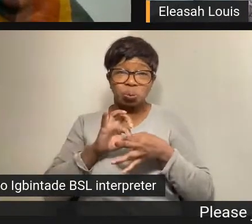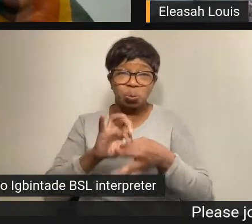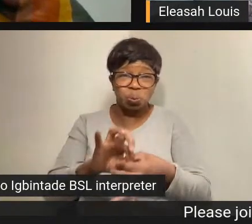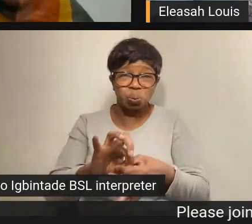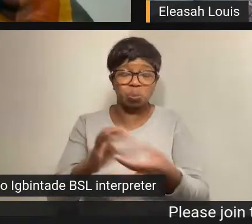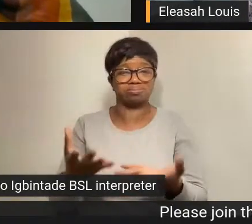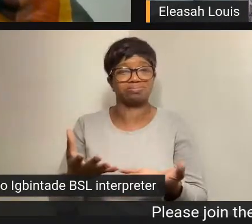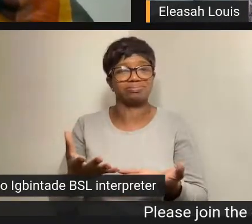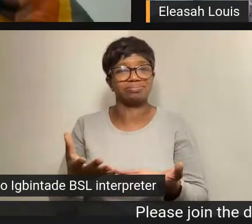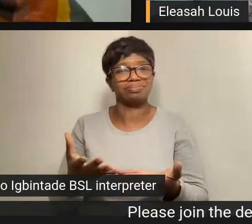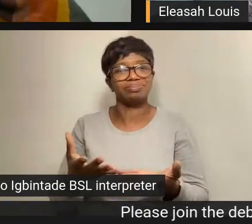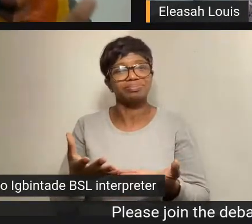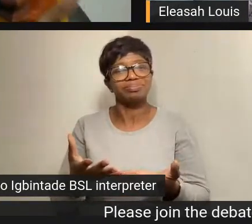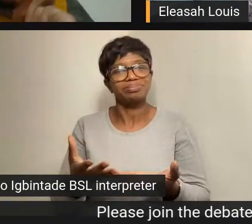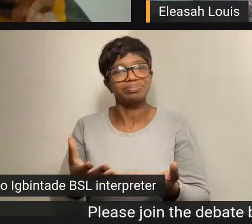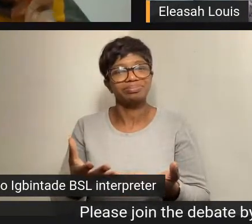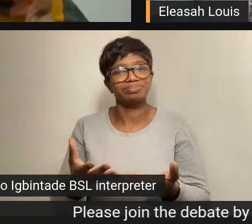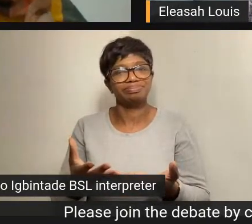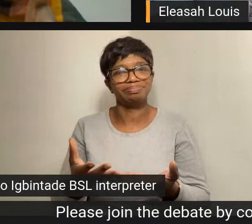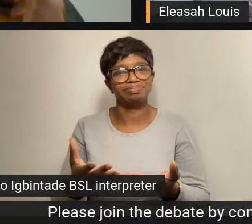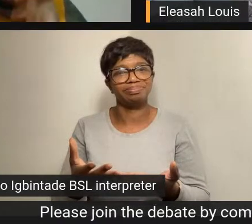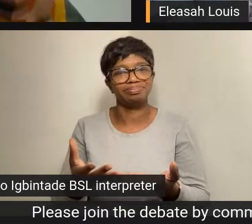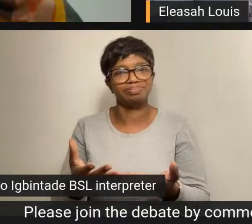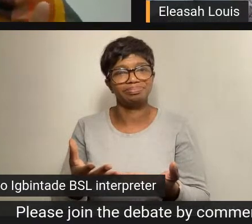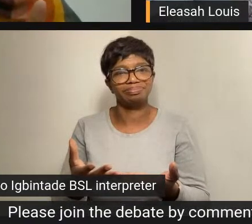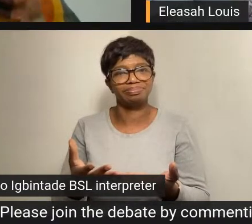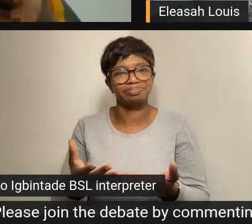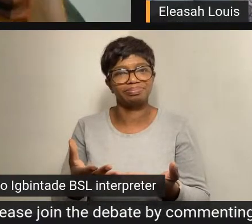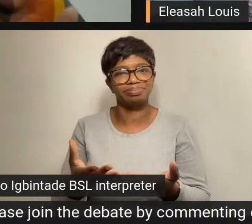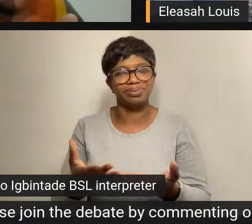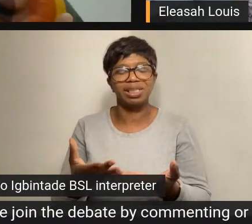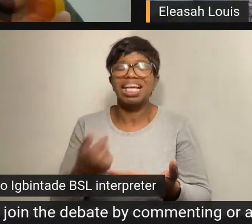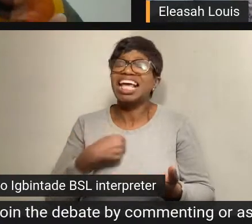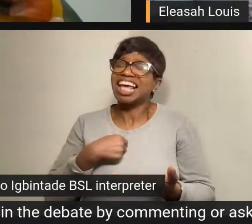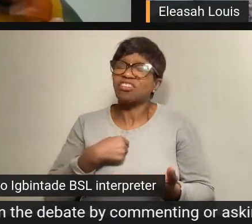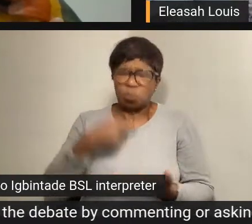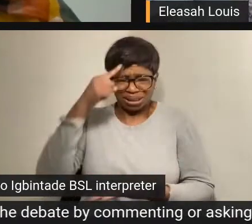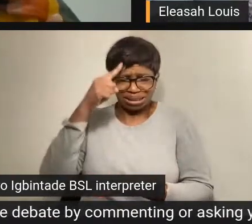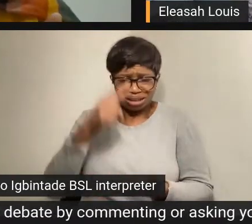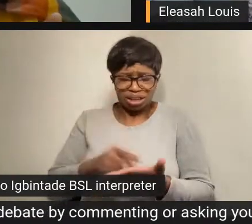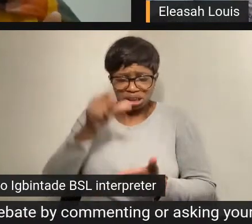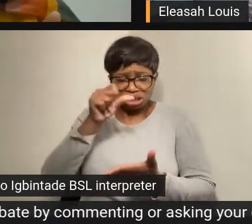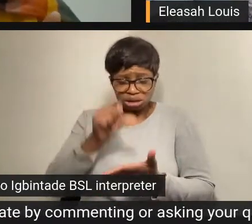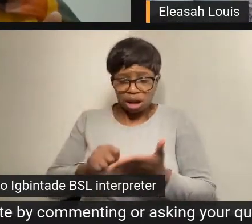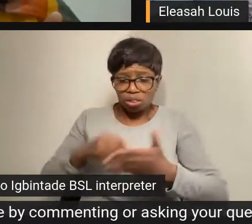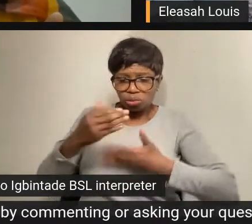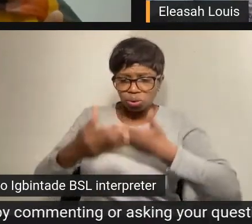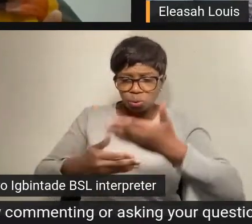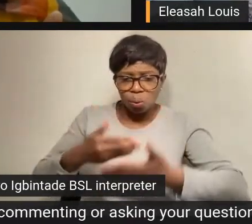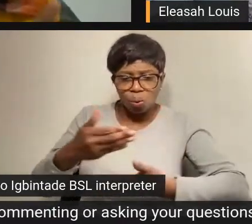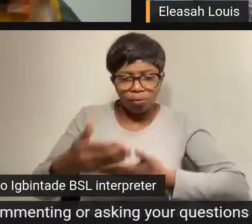Because, I mean, if we choose to start the story of